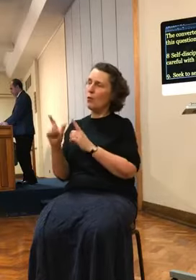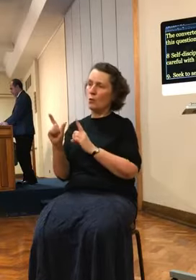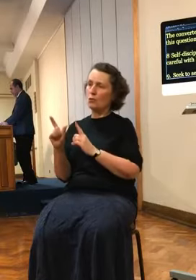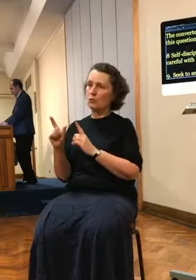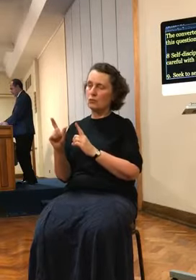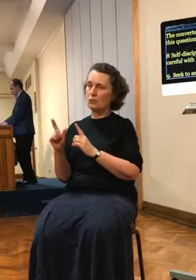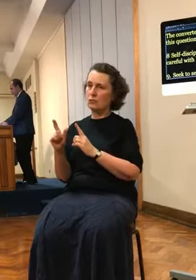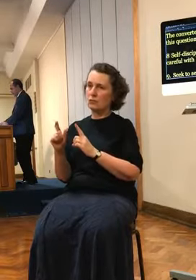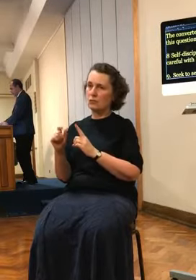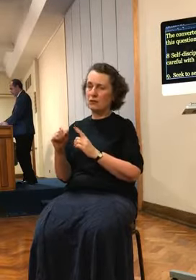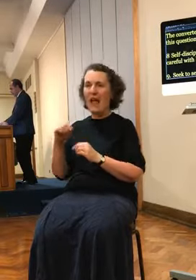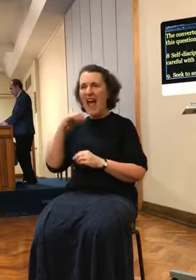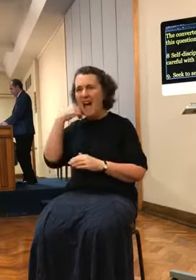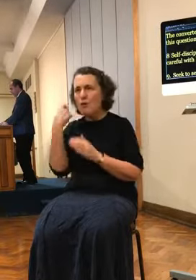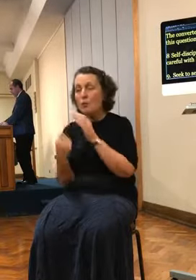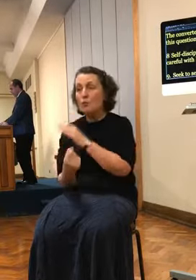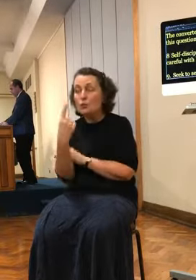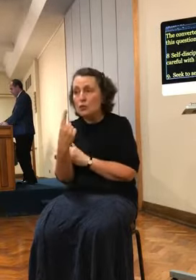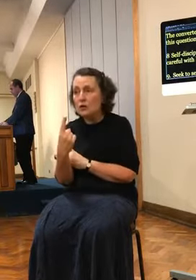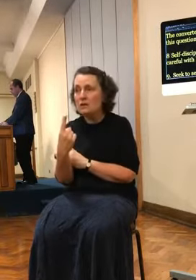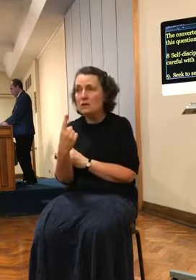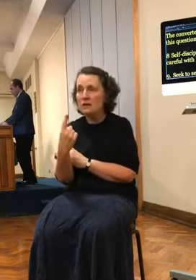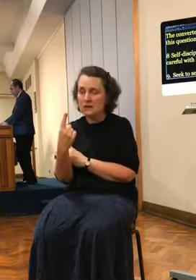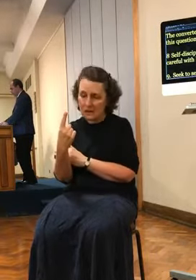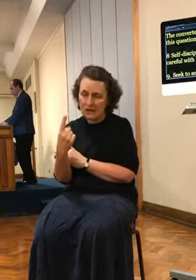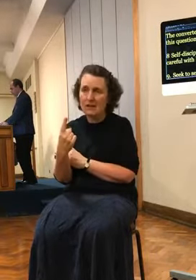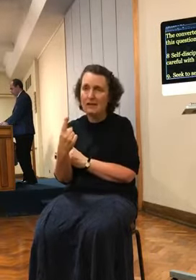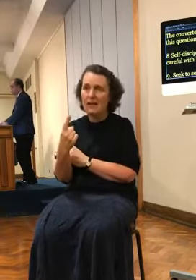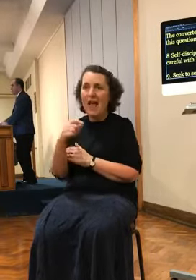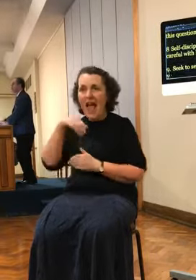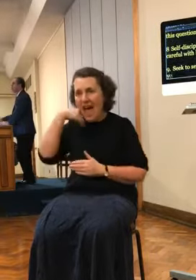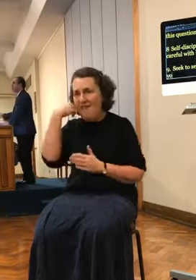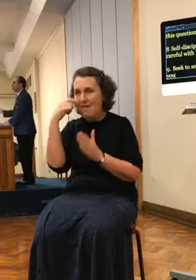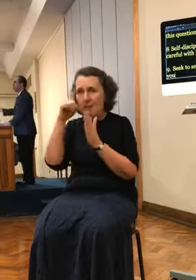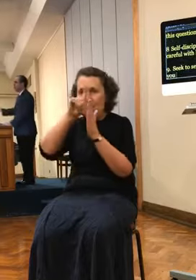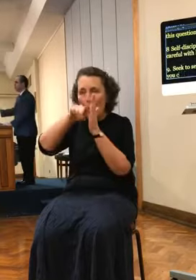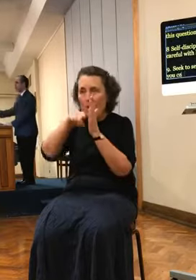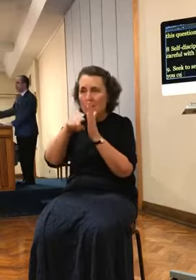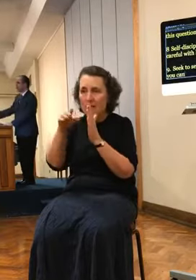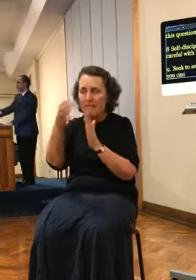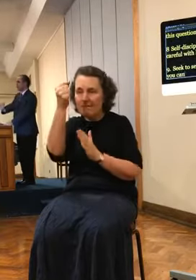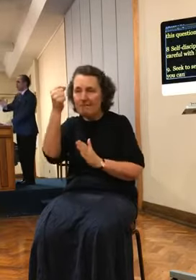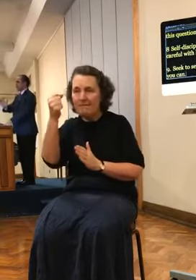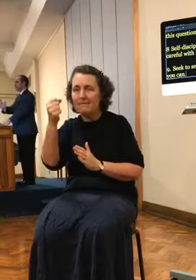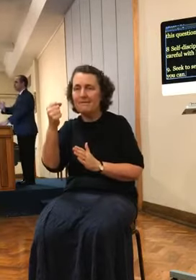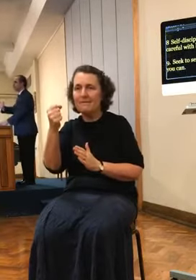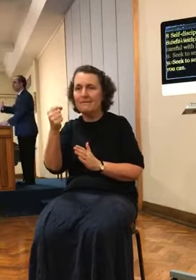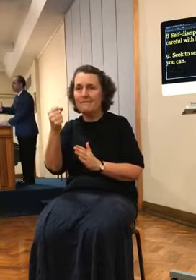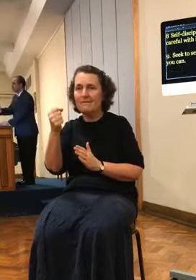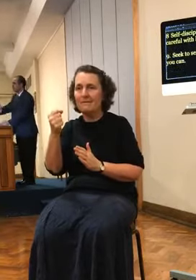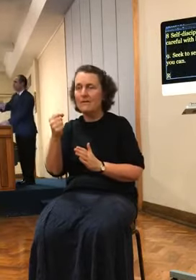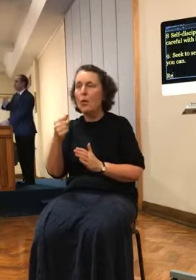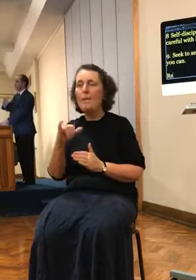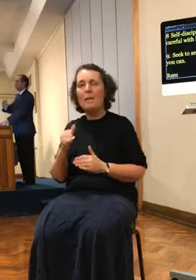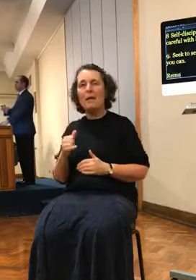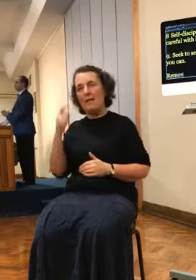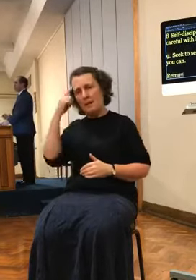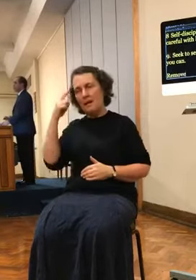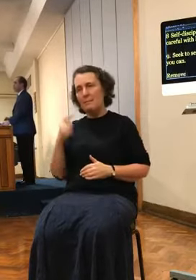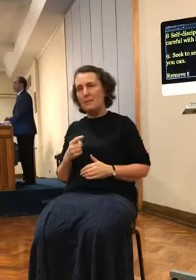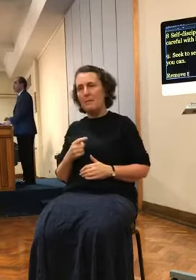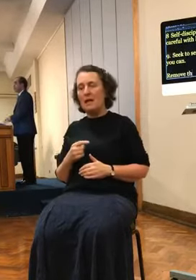occasion given to you. Secure every moment for the Lord. Remove the obstacles that will prevent you